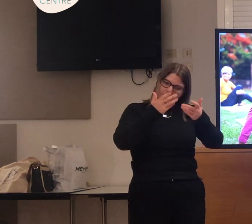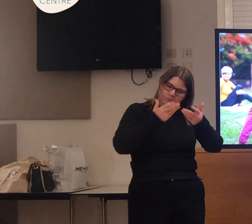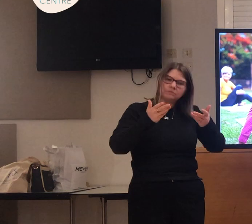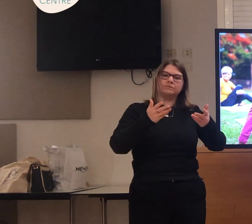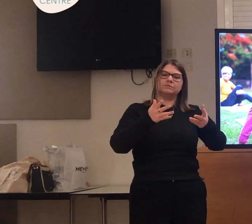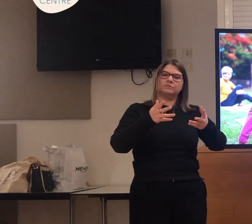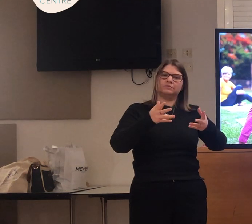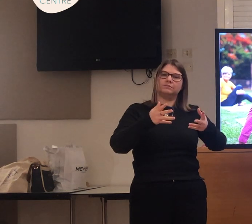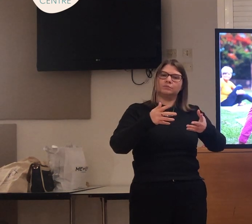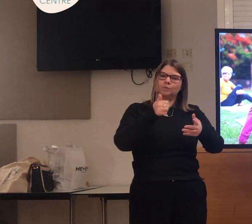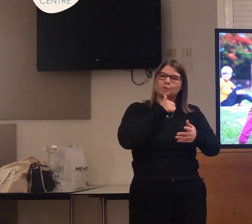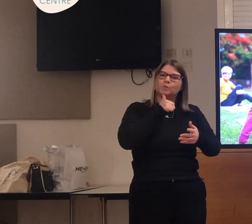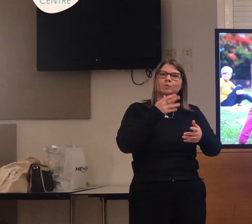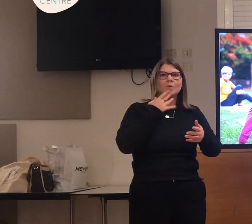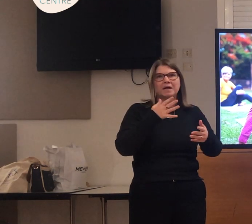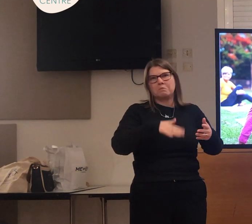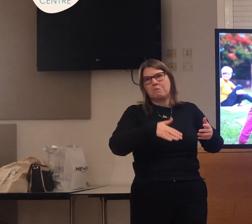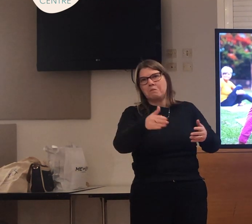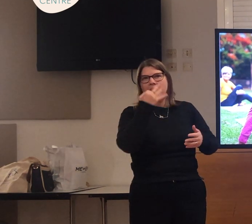we need to look at some other things as well.